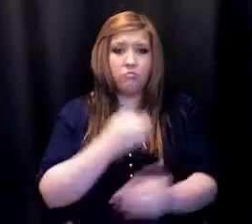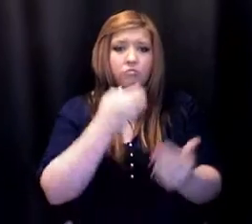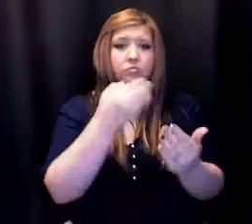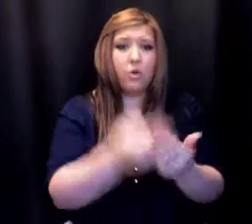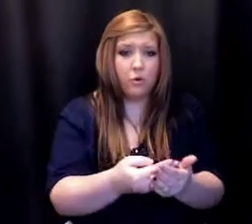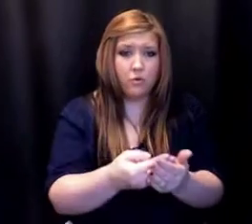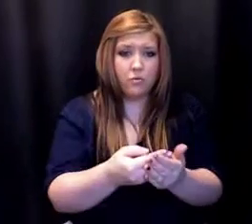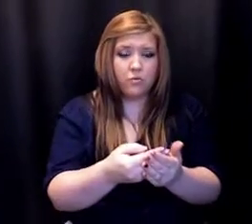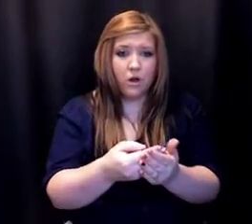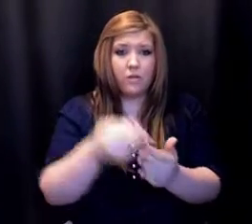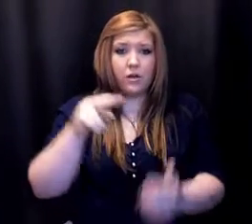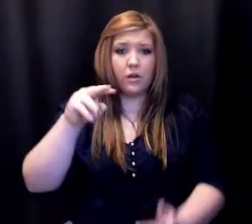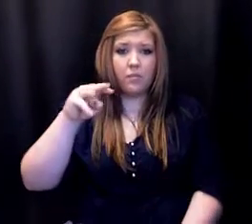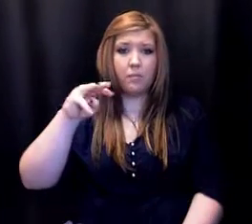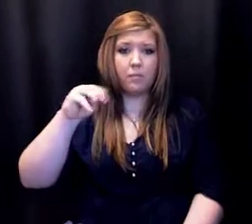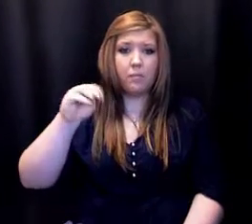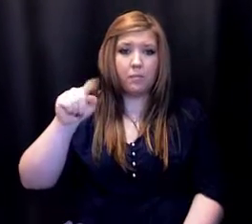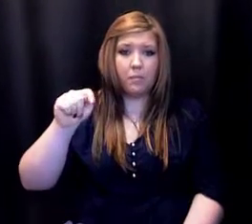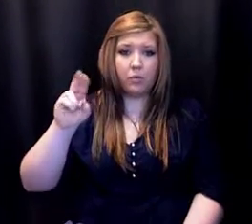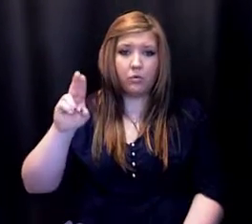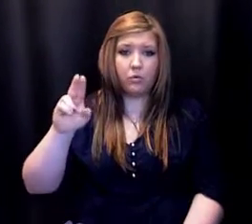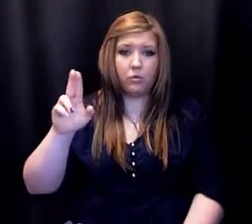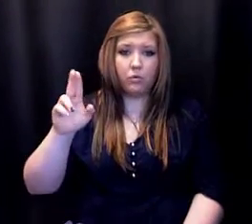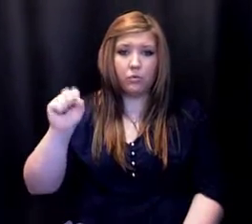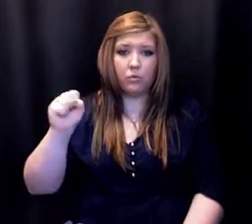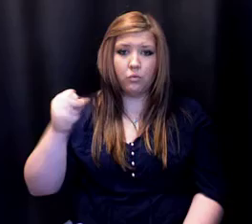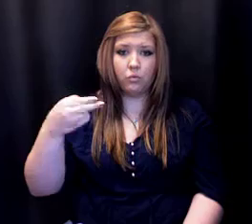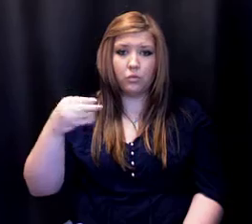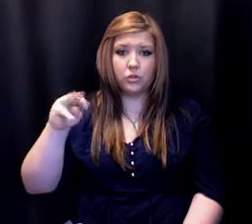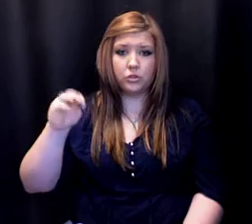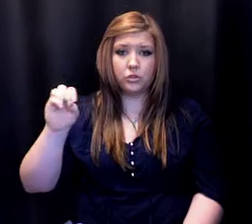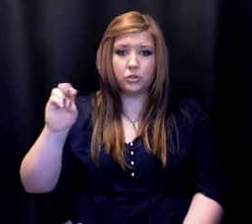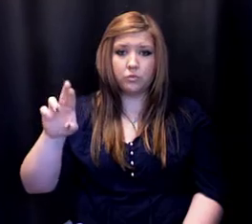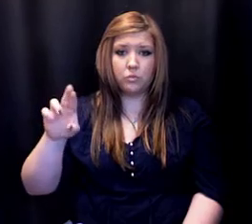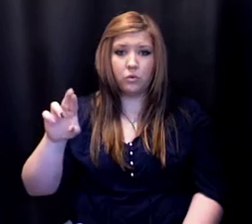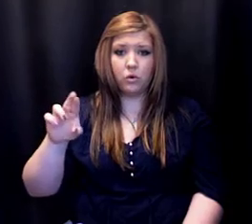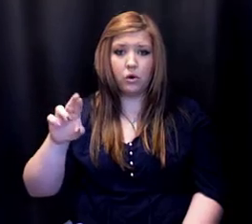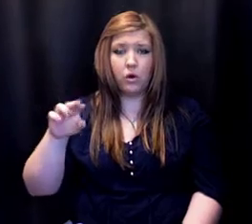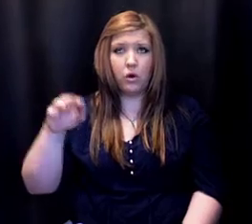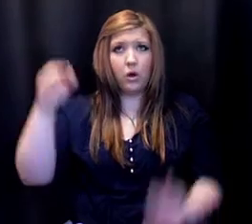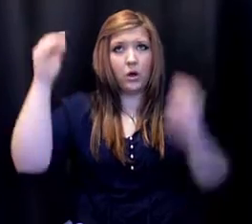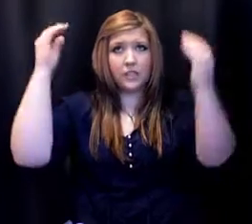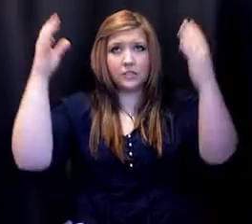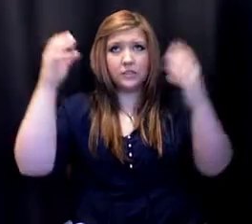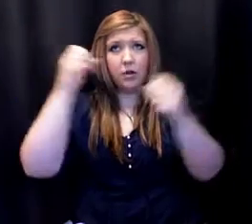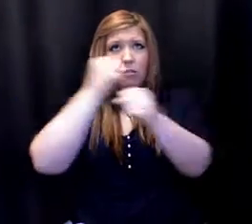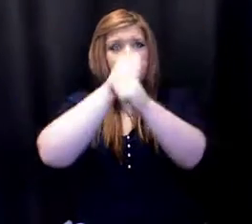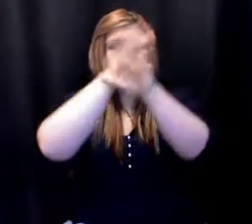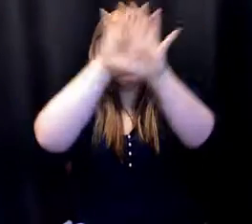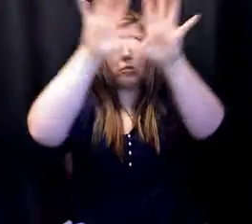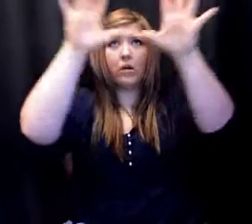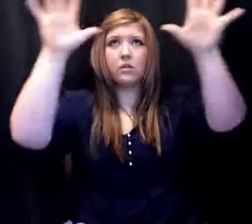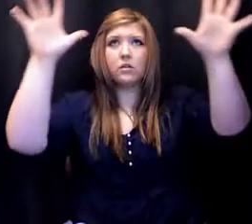was crystal blue with just a few clouds, and I was glad of that because I had